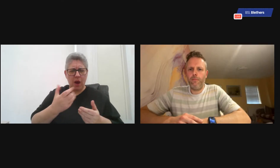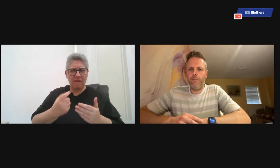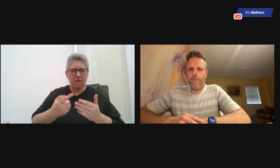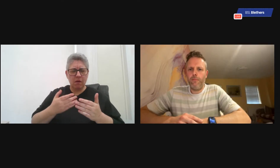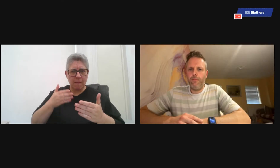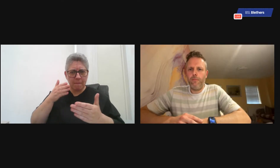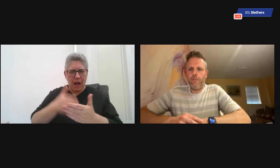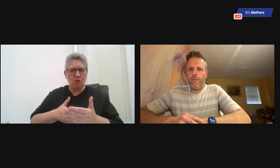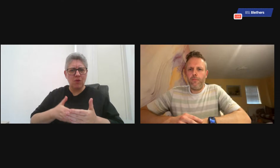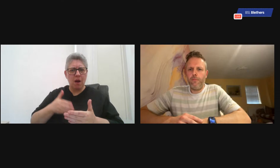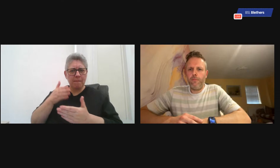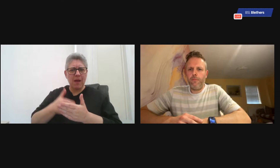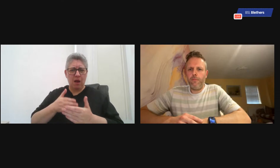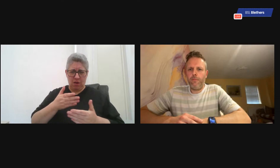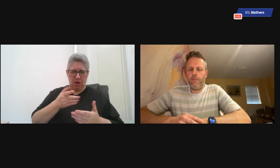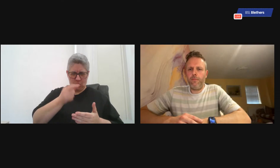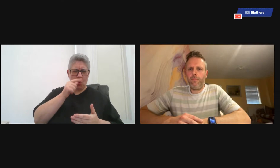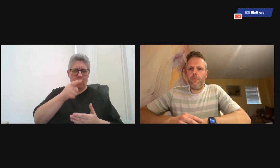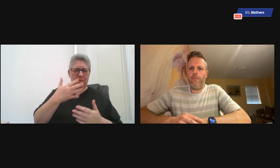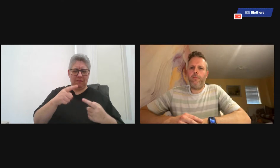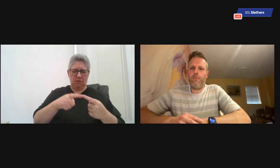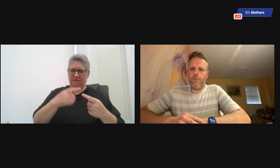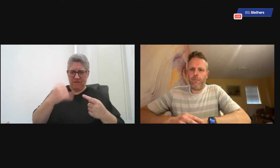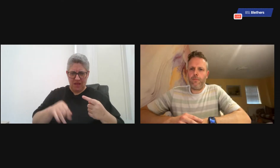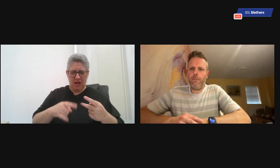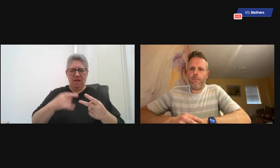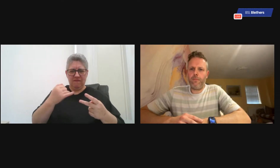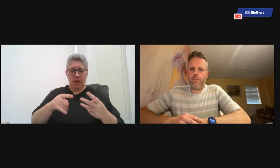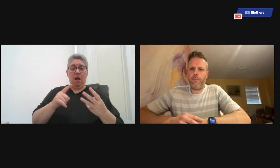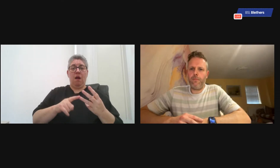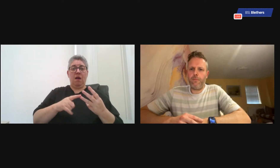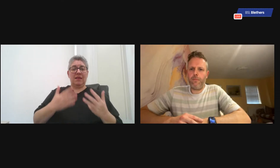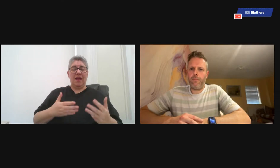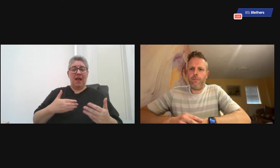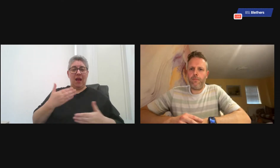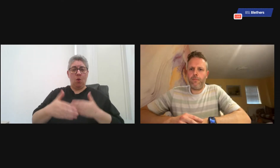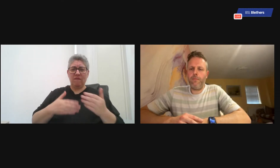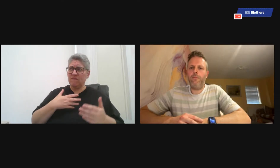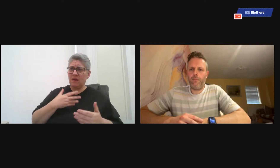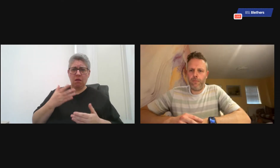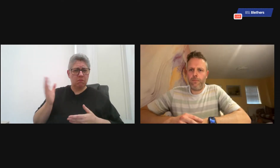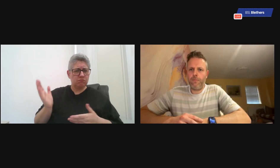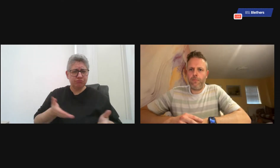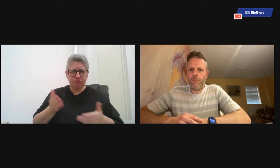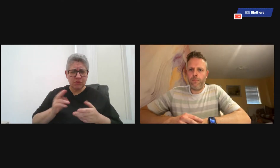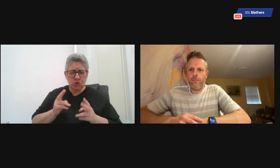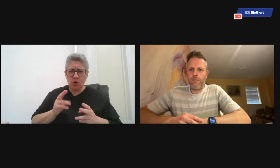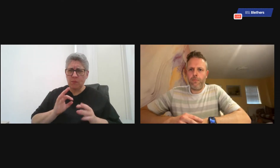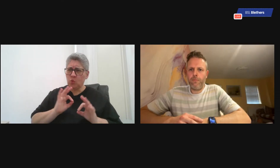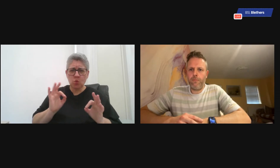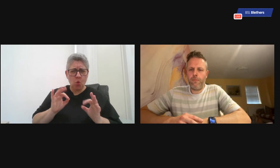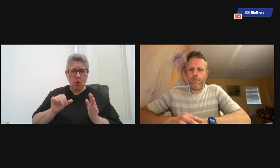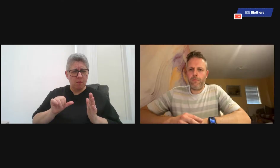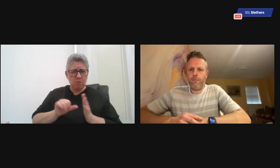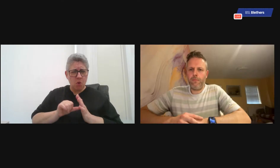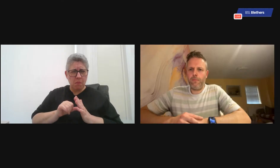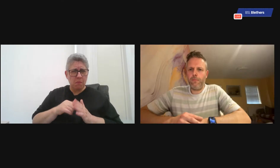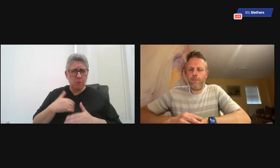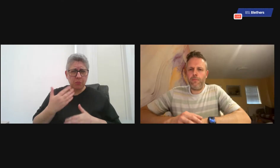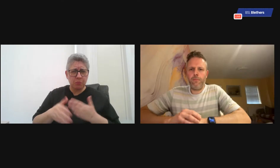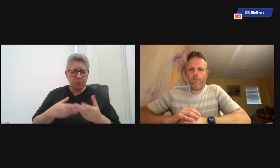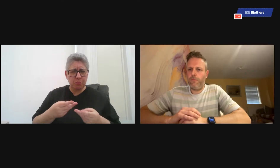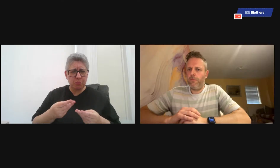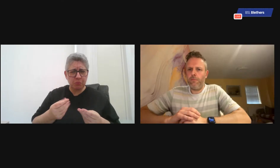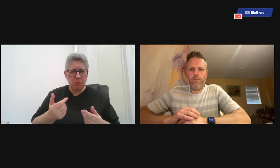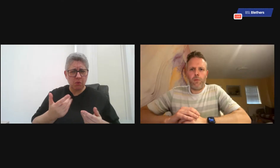So did you feel that the process was smooth? You have said that you tried a couple of